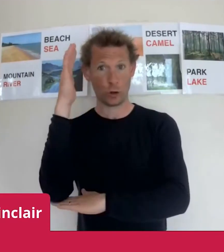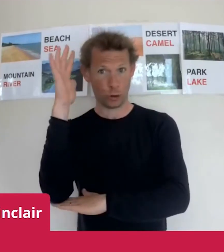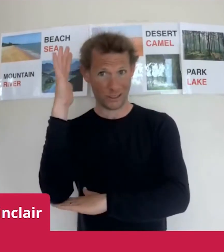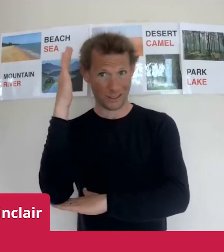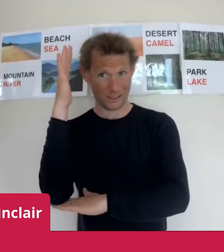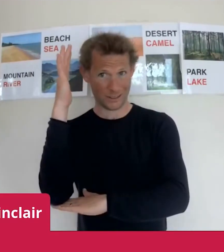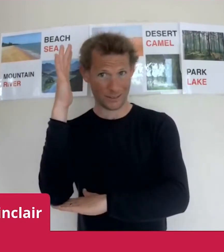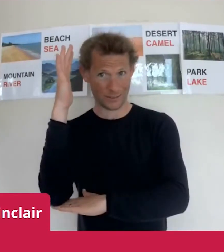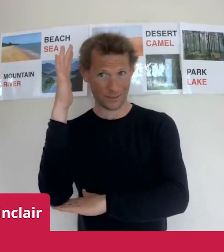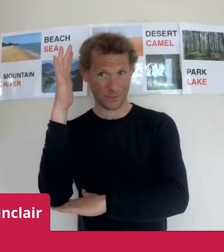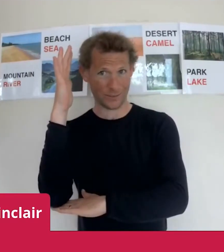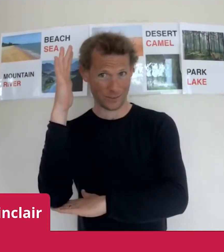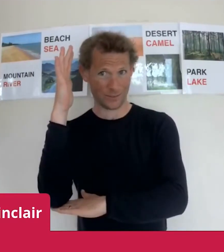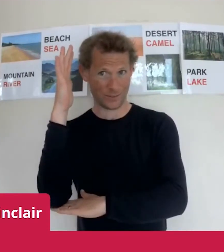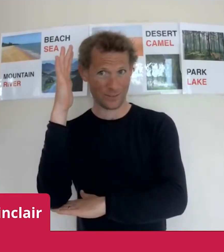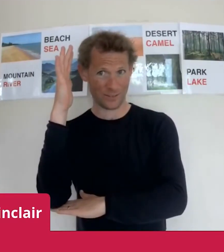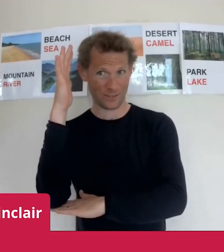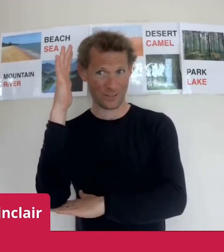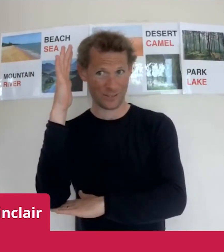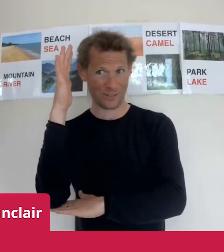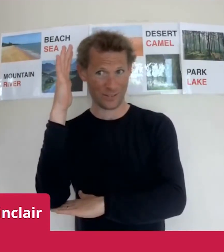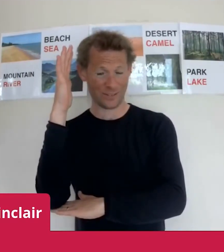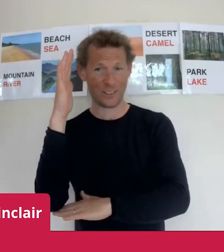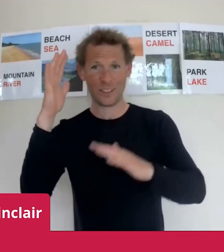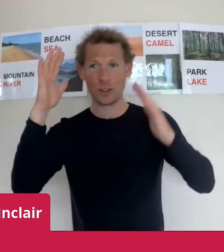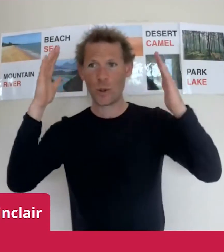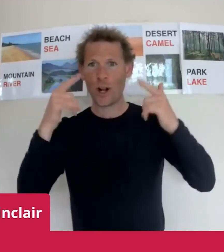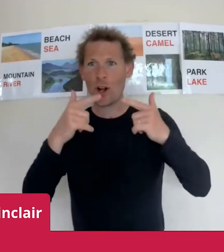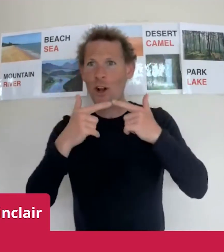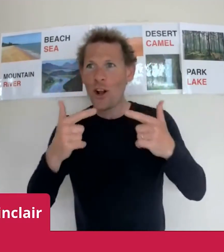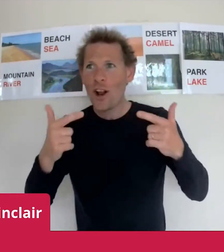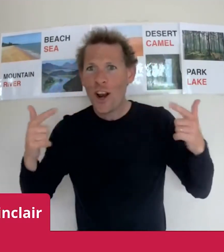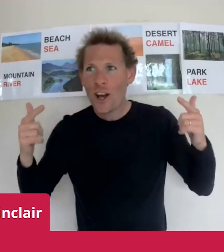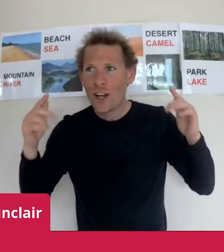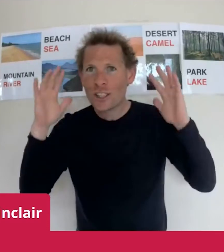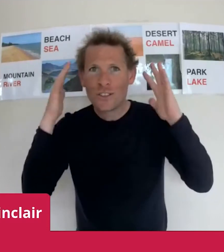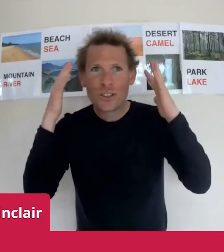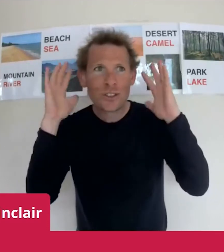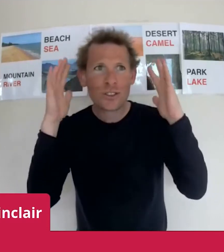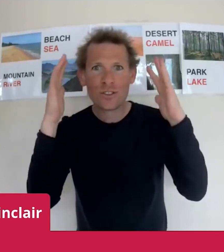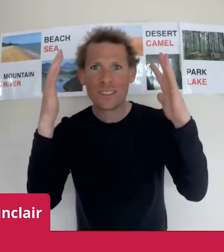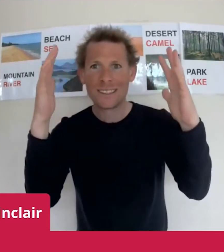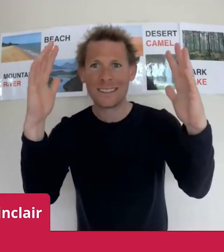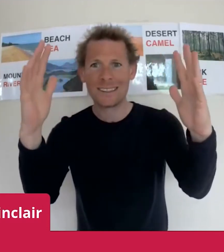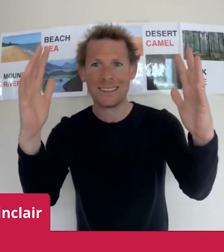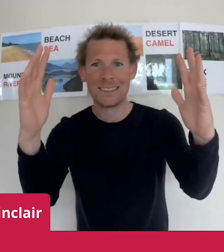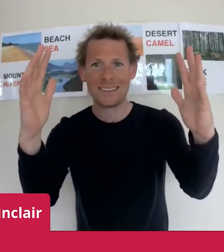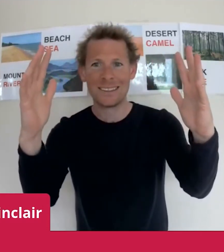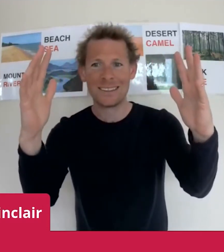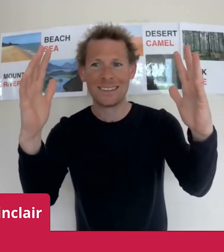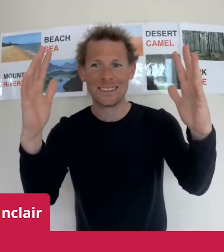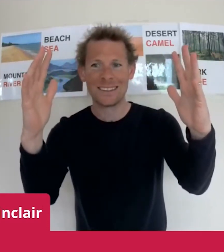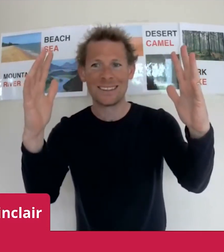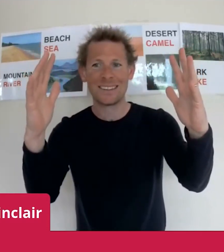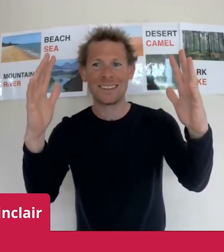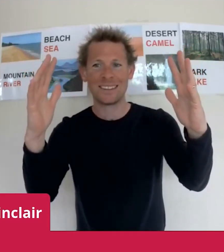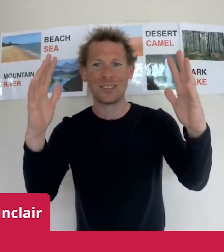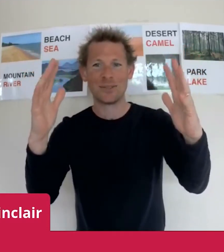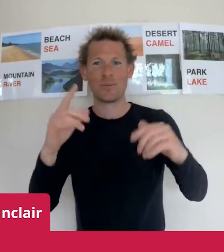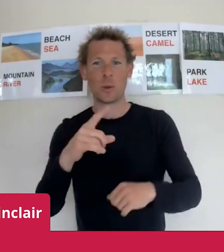So you can see one tree is one arm up in the air, and then lots and lots of trees make up a forest, and that's why you use